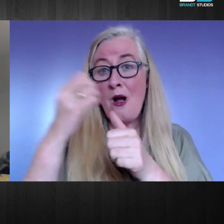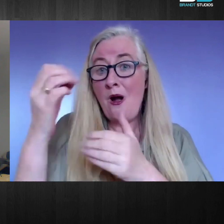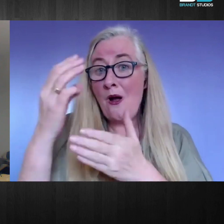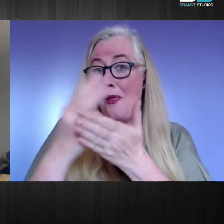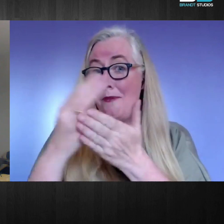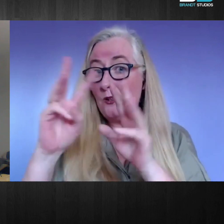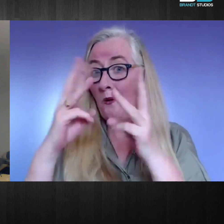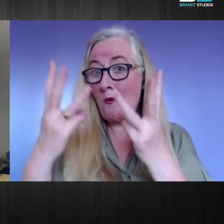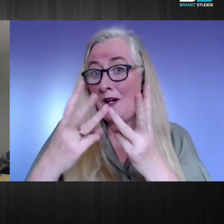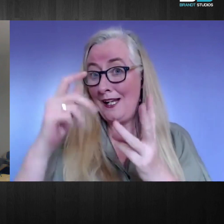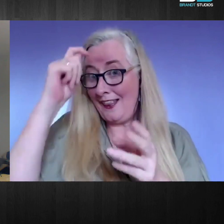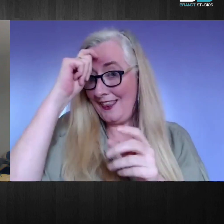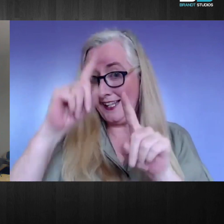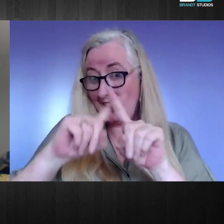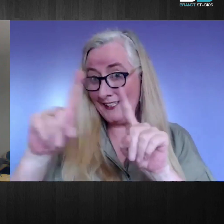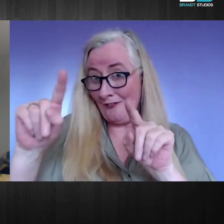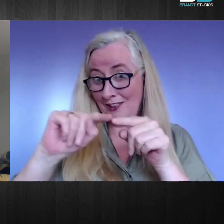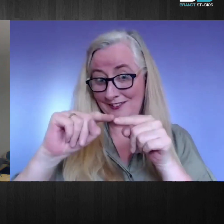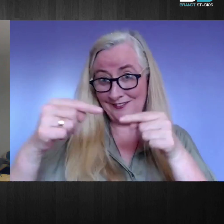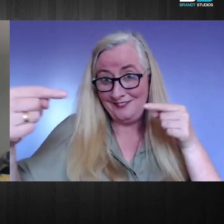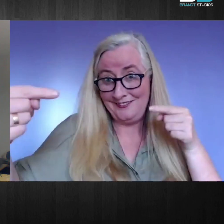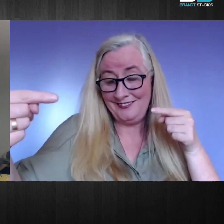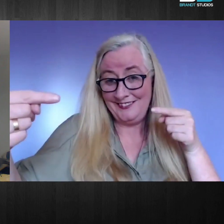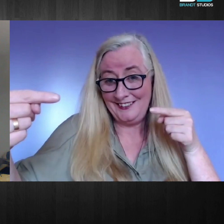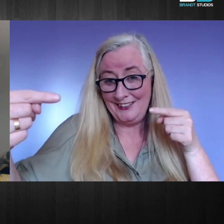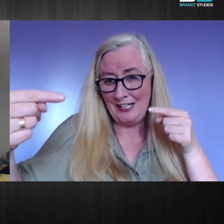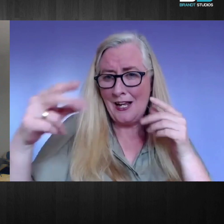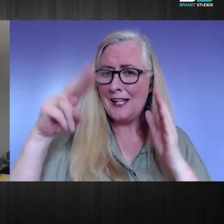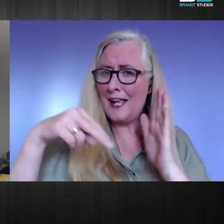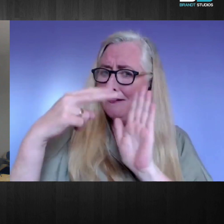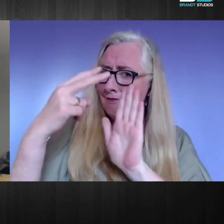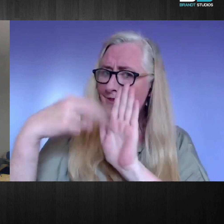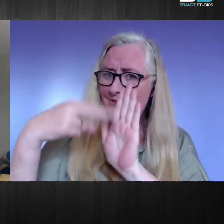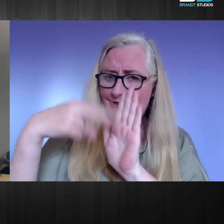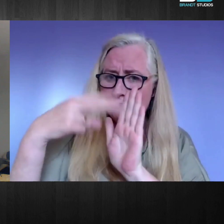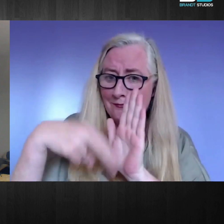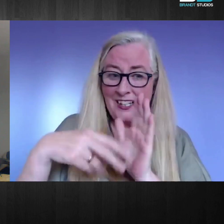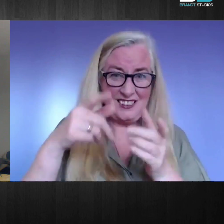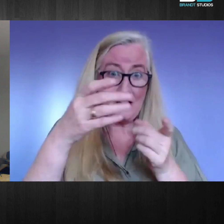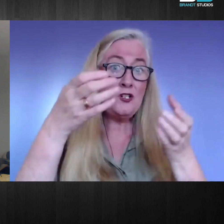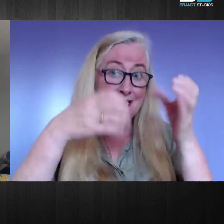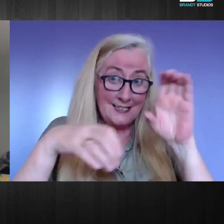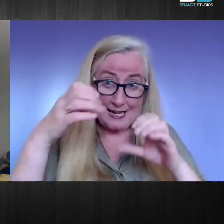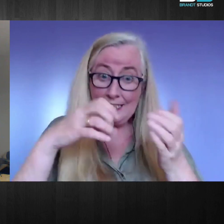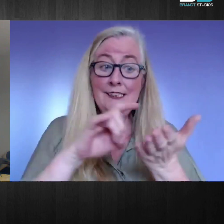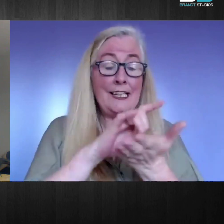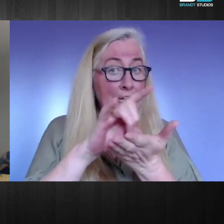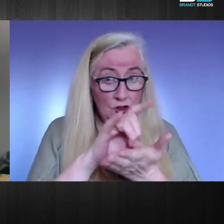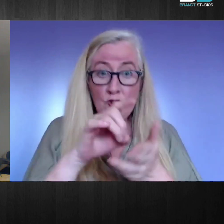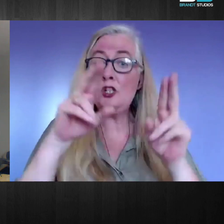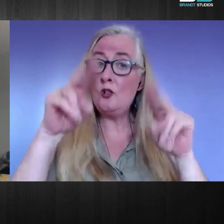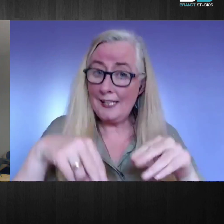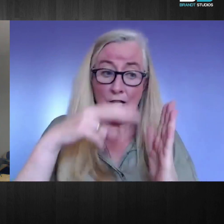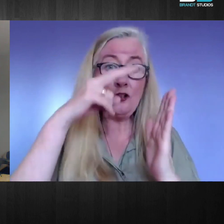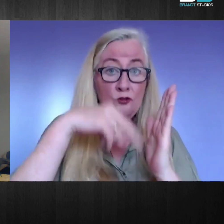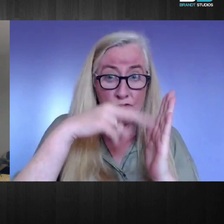headspace, and you can read as much science and history as you want, but you may not end up thinking any